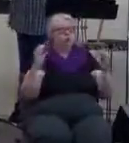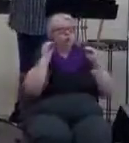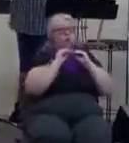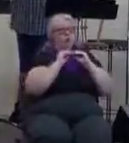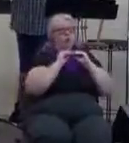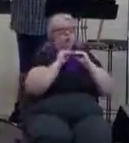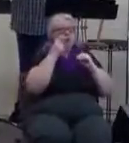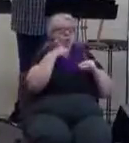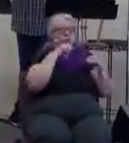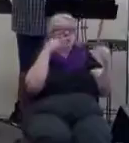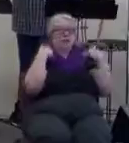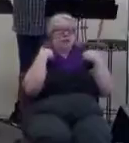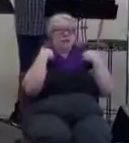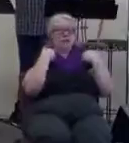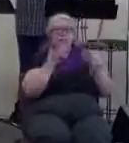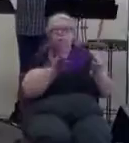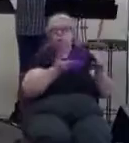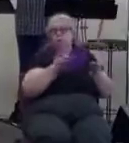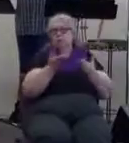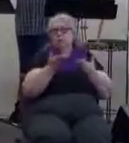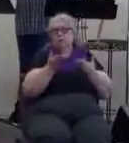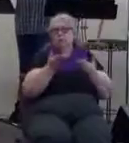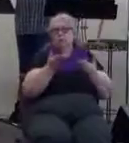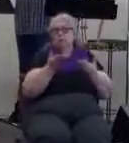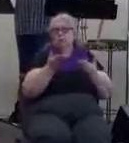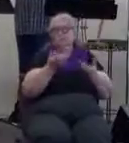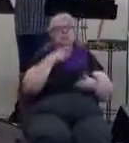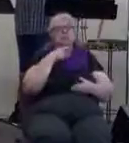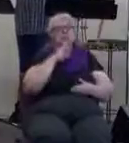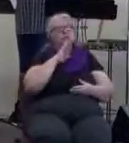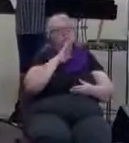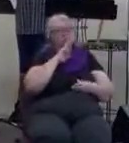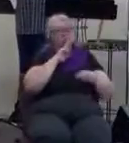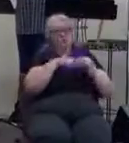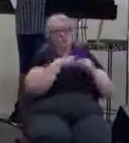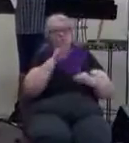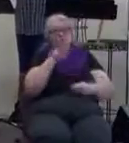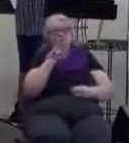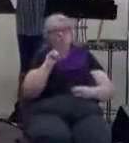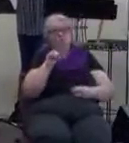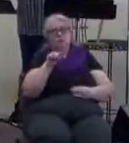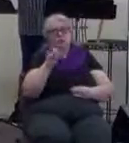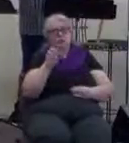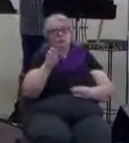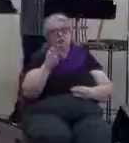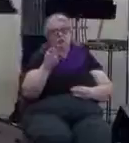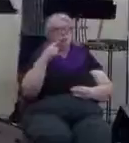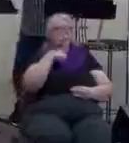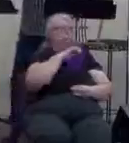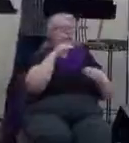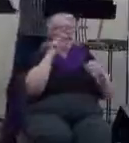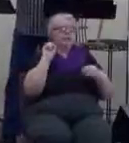mentioned Roger's ministry there that he has. We need people to step up and clean.